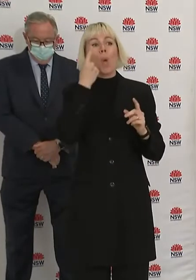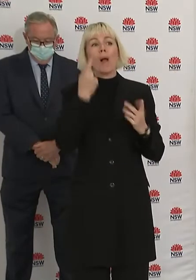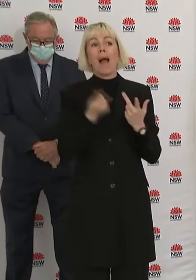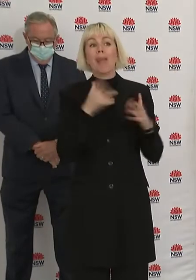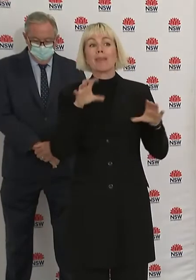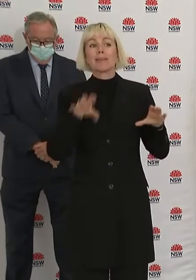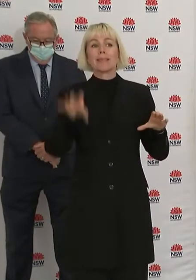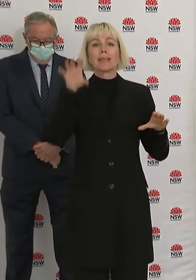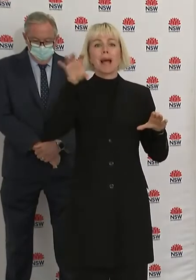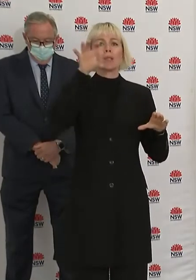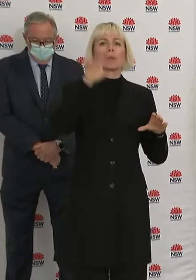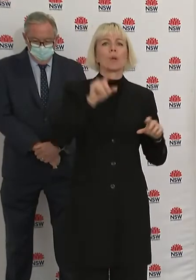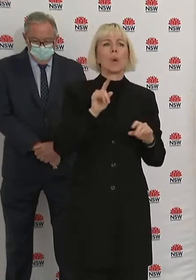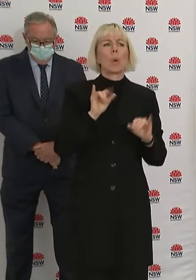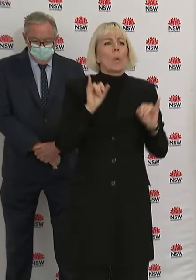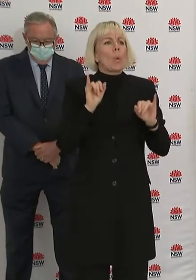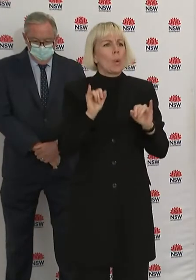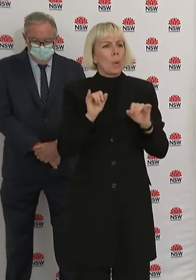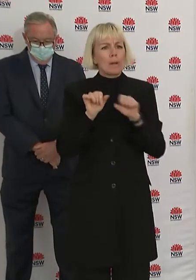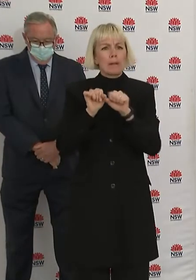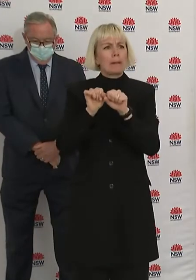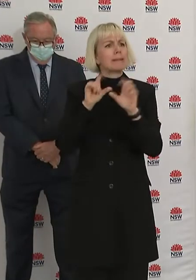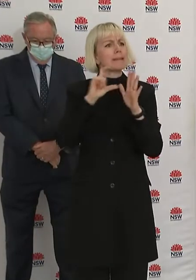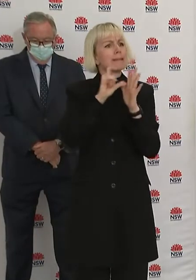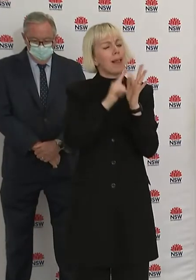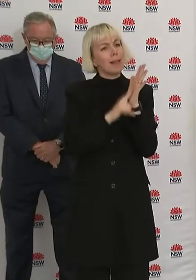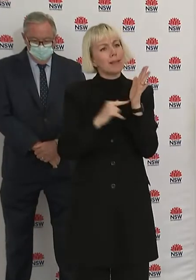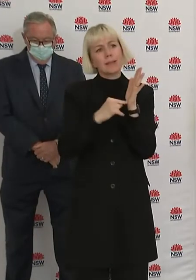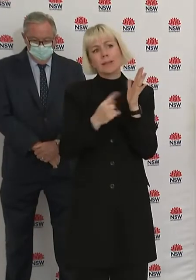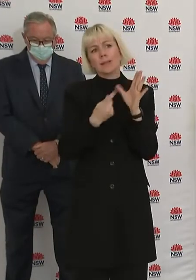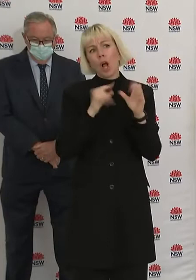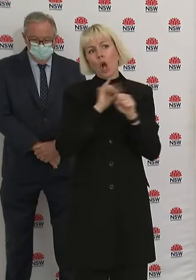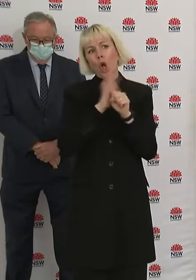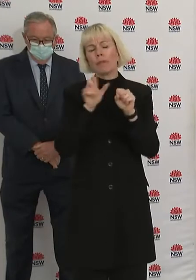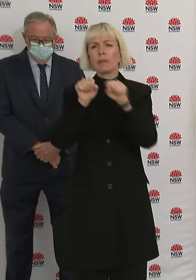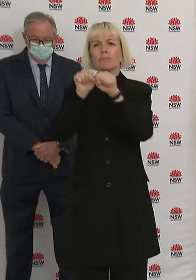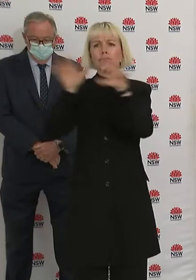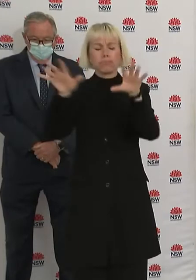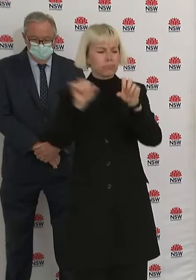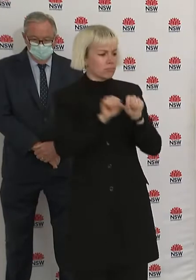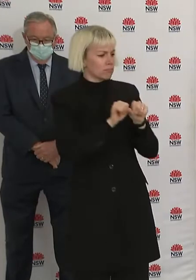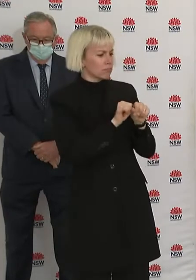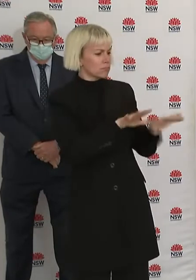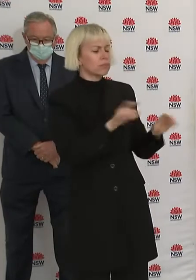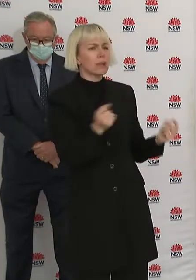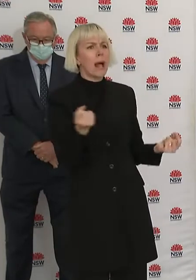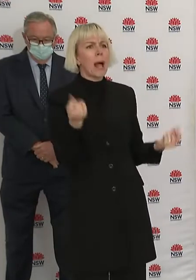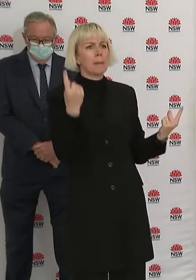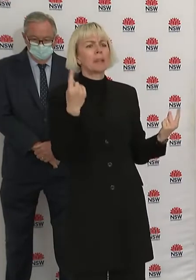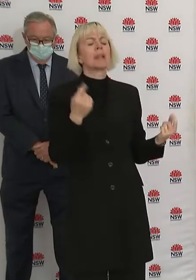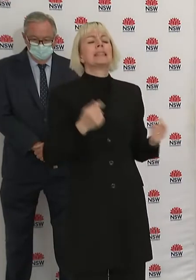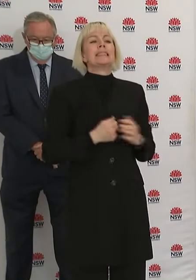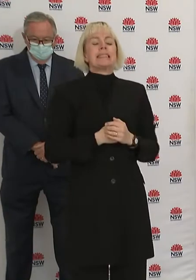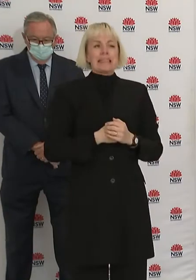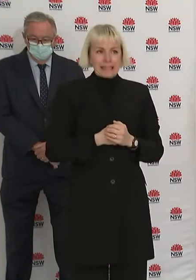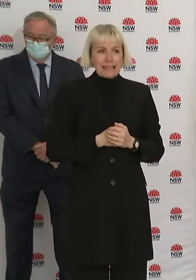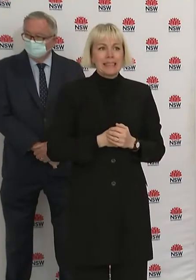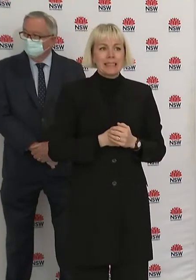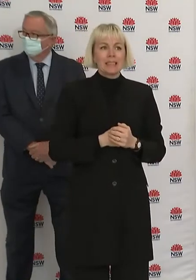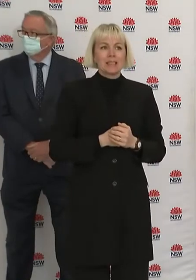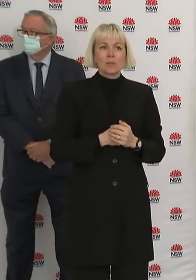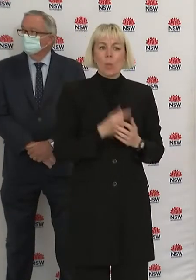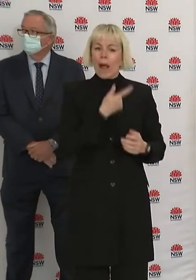where New South Wales is, and having a national focus on the vaccine rollout strategy. That is all we're saying. And I believe we'll continue to